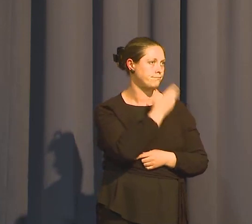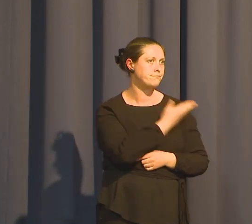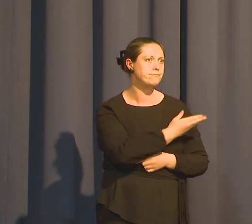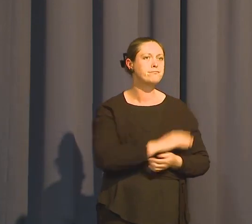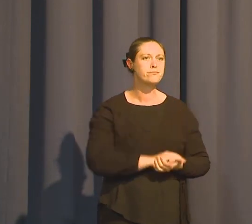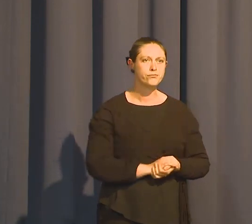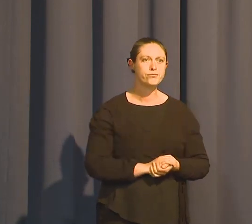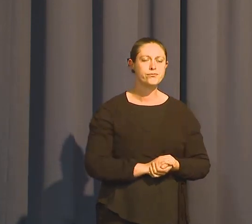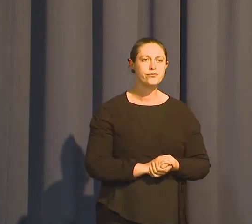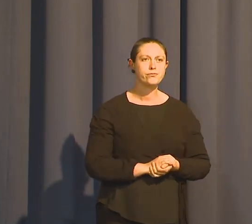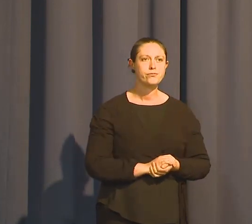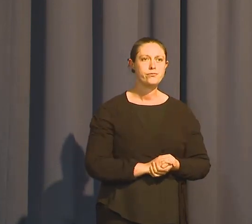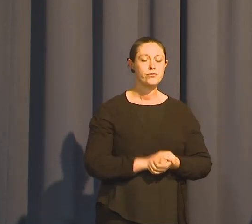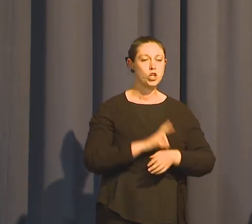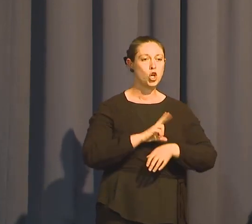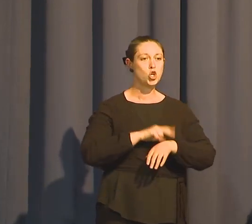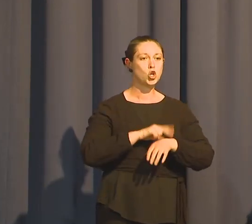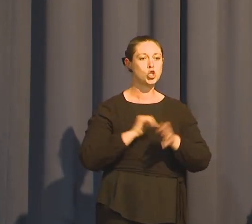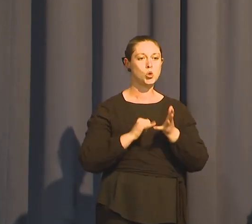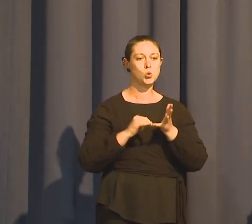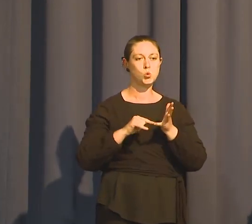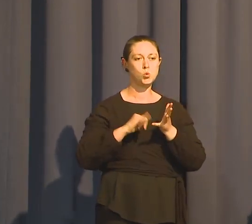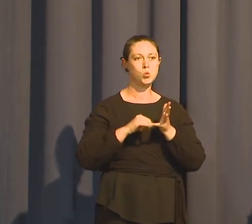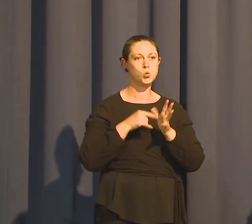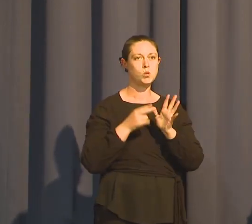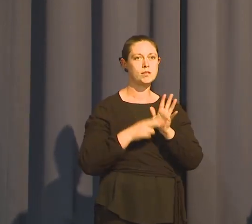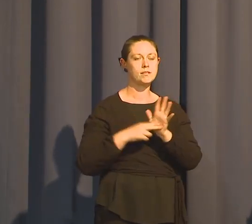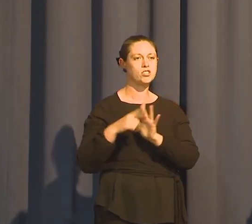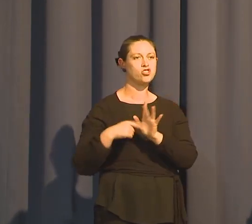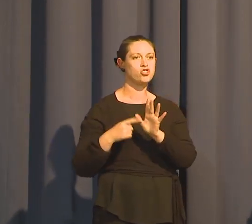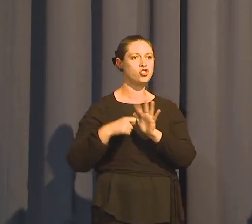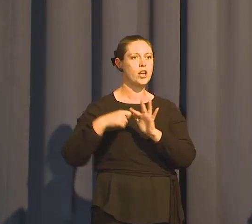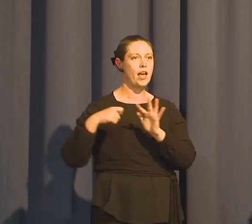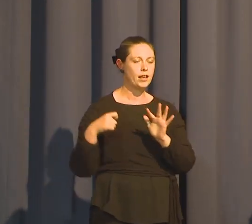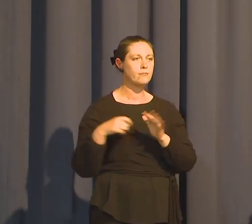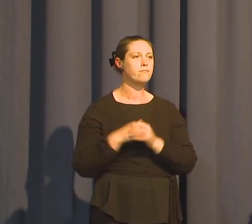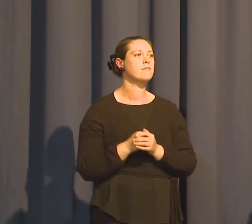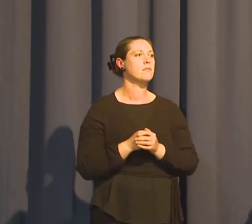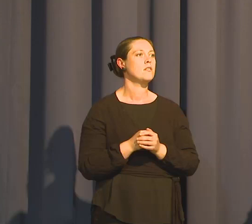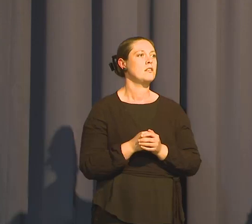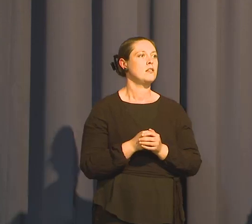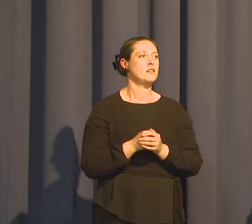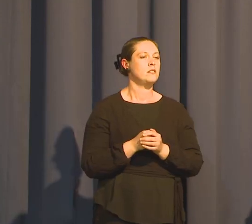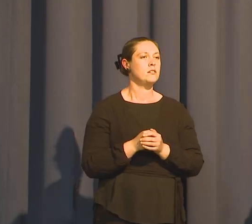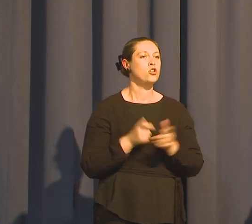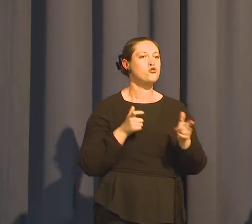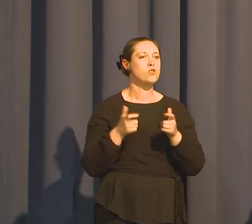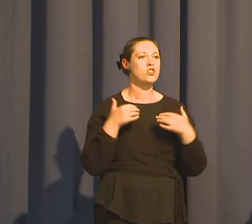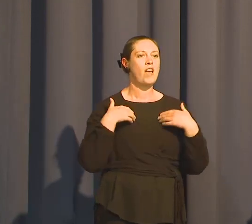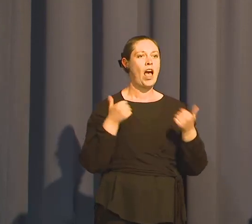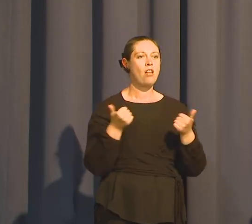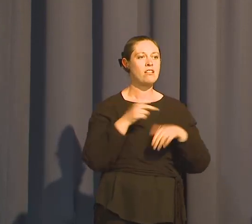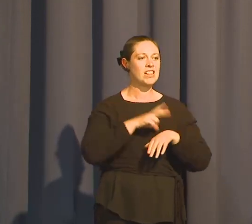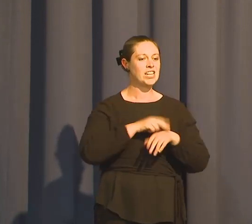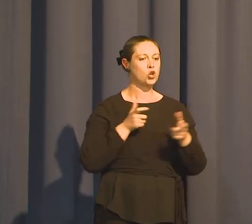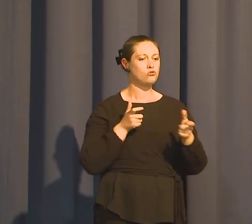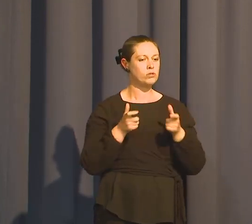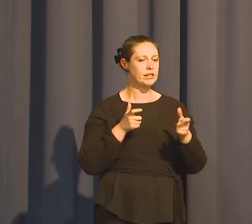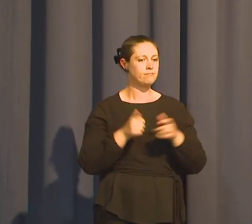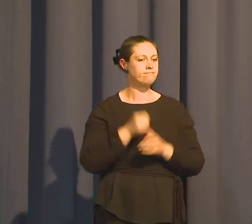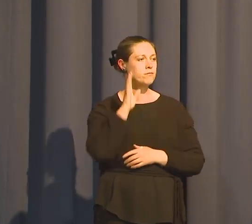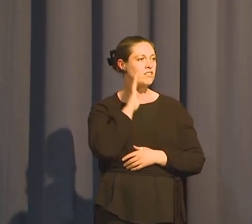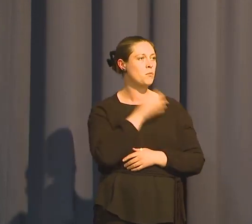have Dr. Susan Jack, the Medical Officer of Health and Clinical Director, and you will be hearing from Susan very, very